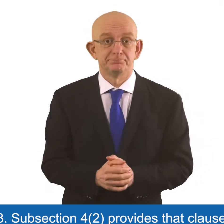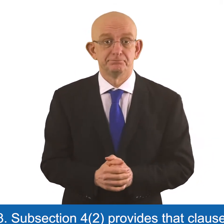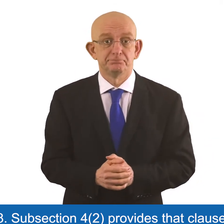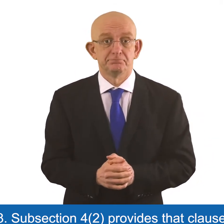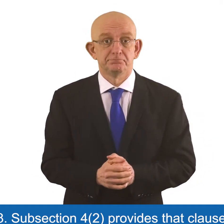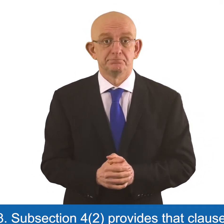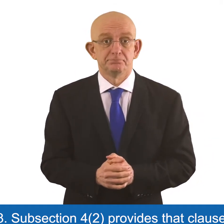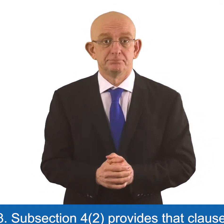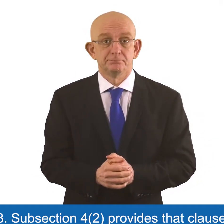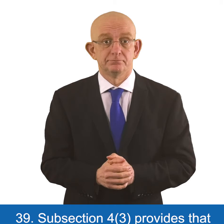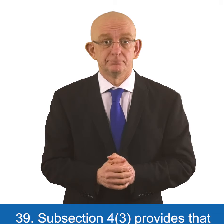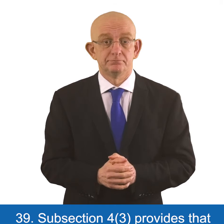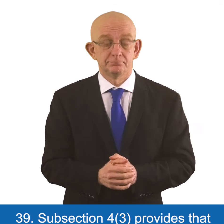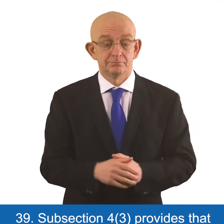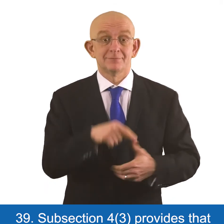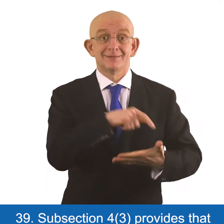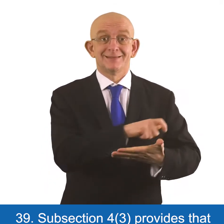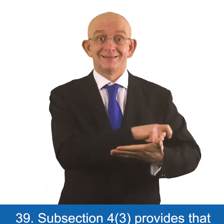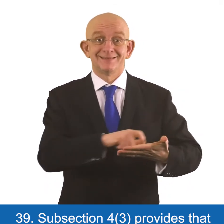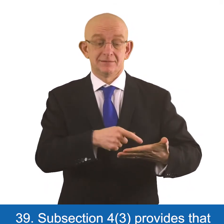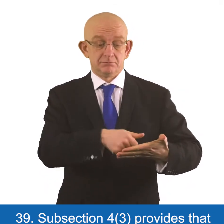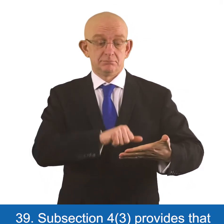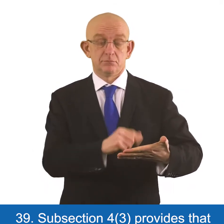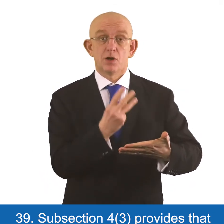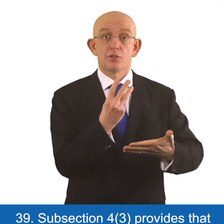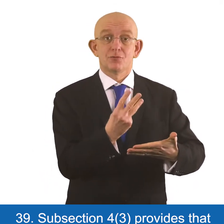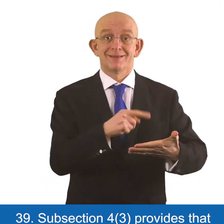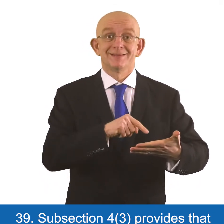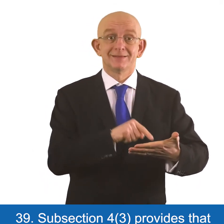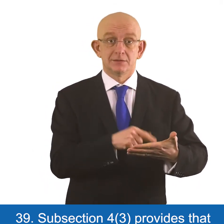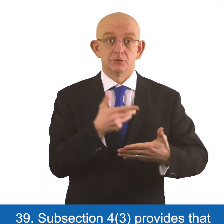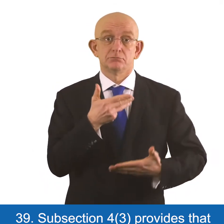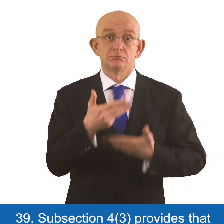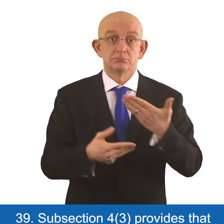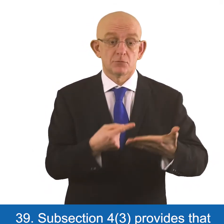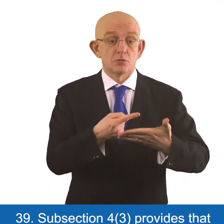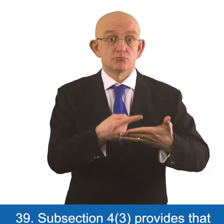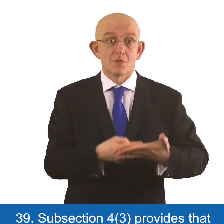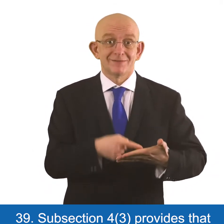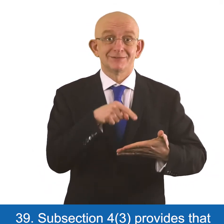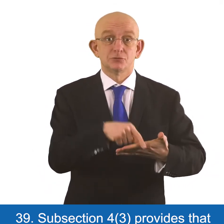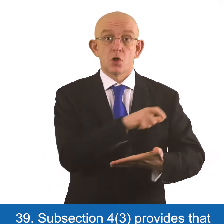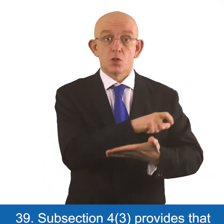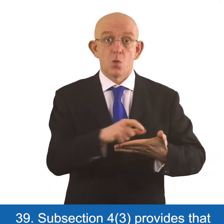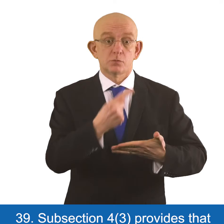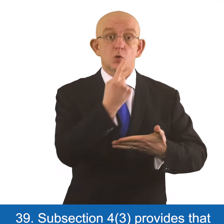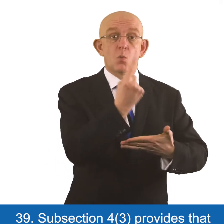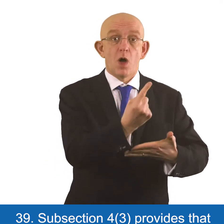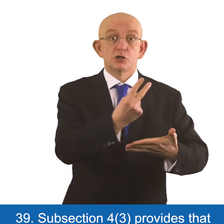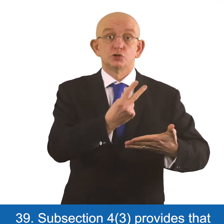is passed. 39. Subsection 4, open brackets 3, close brackets, provides that the